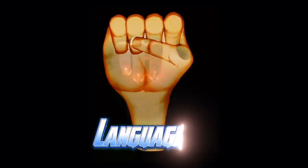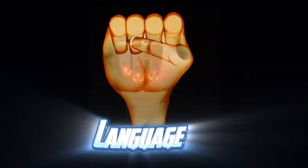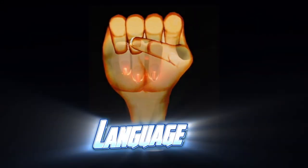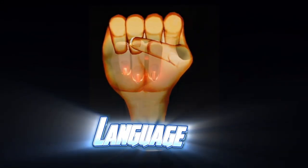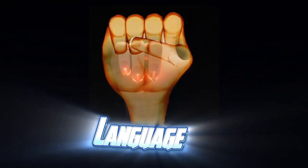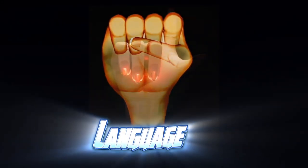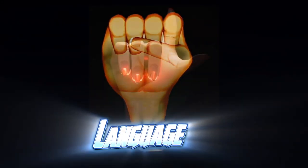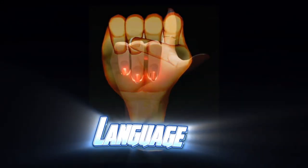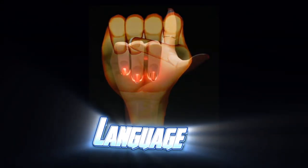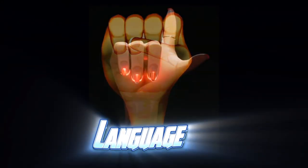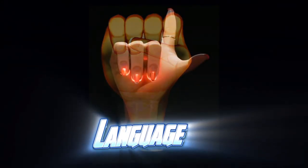Language.